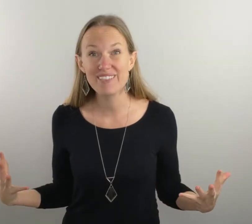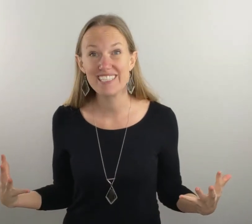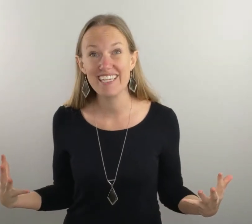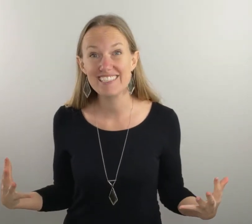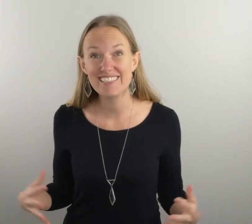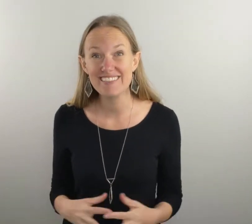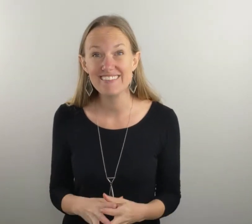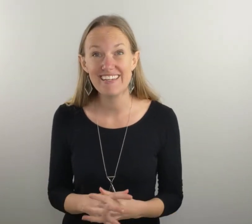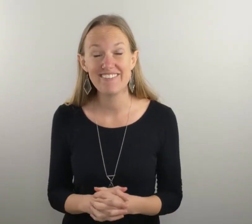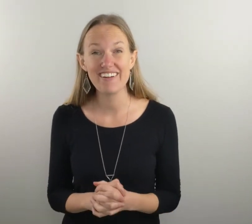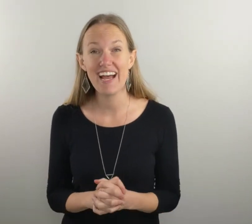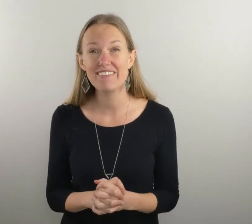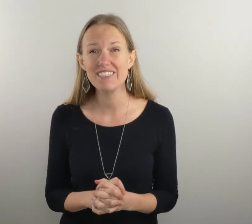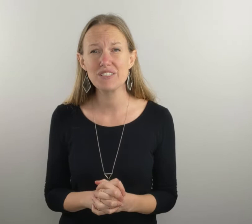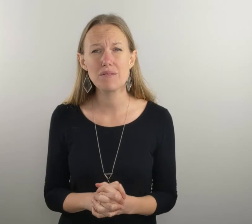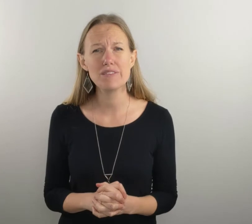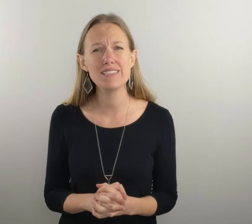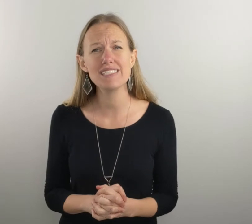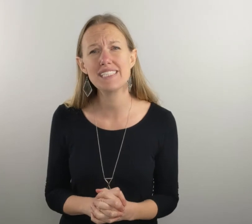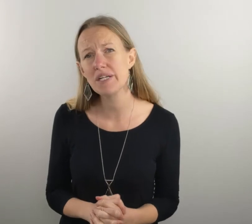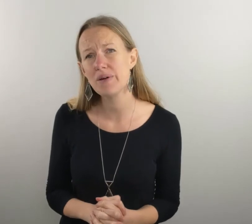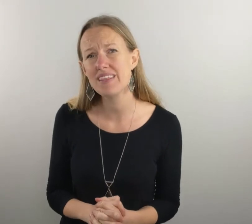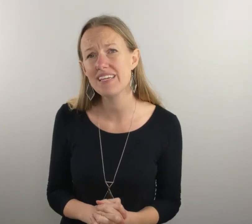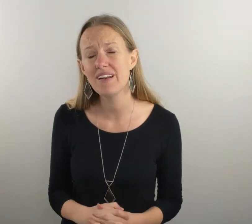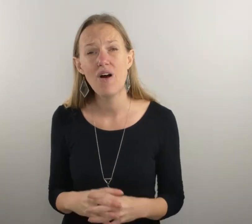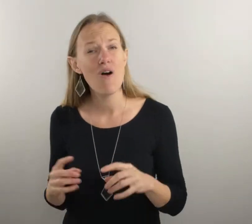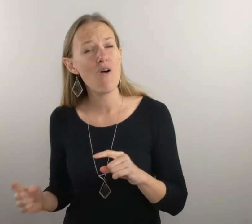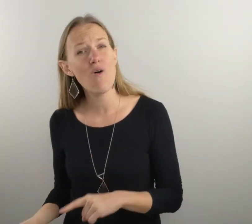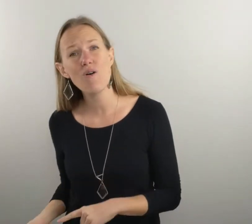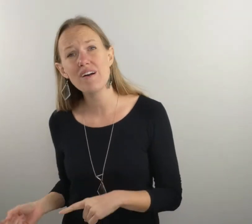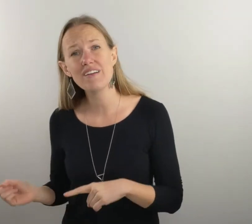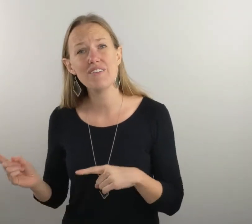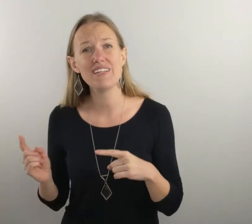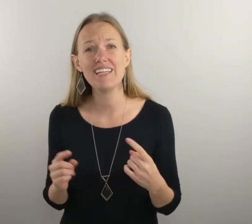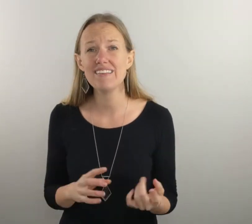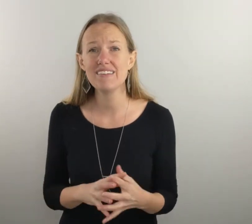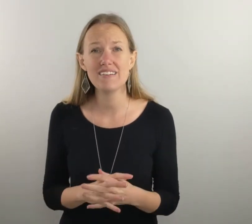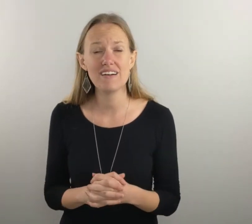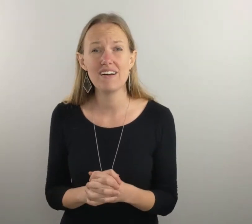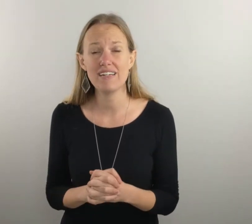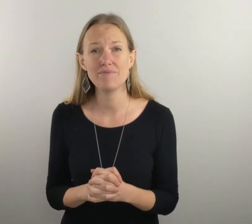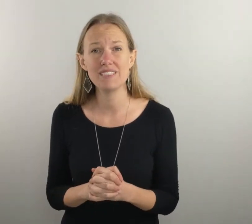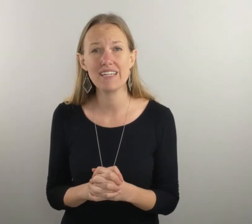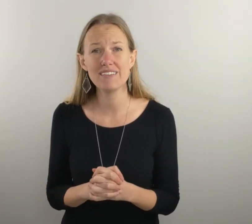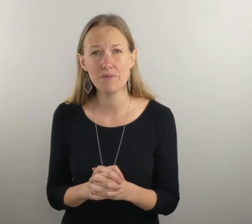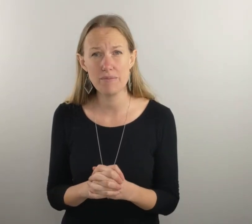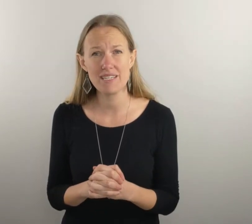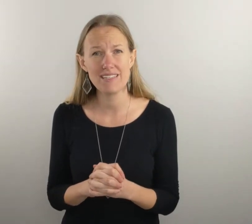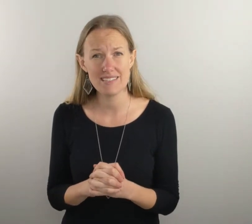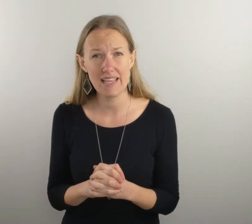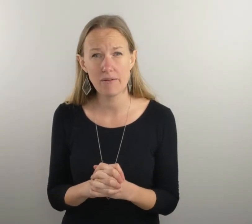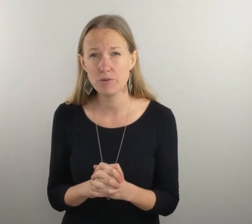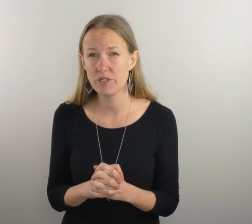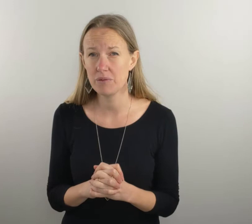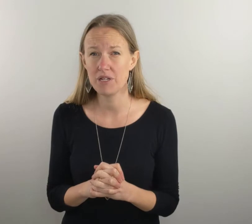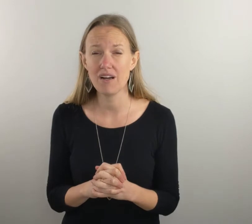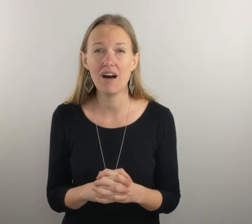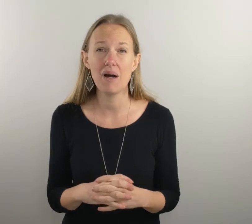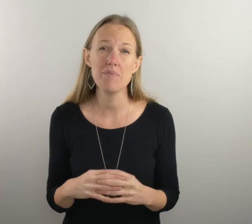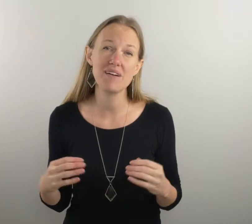day 2. If you're having trouble, stick with it. Or you can either check out the website, signlanguageworship.com. There are